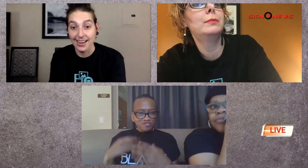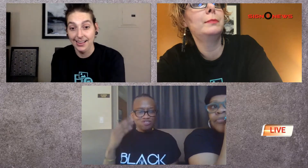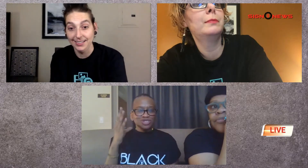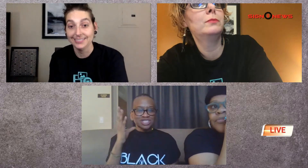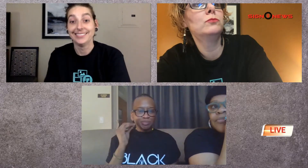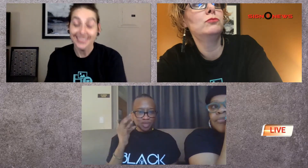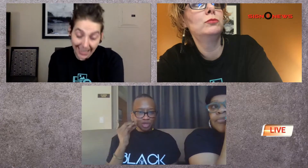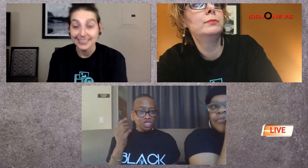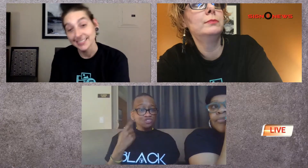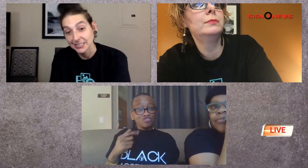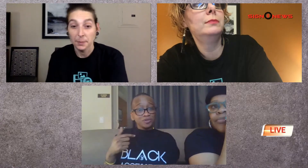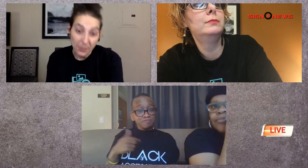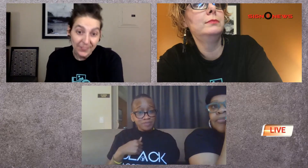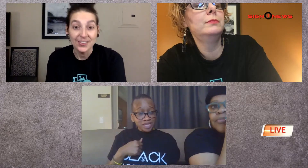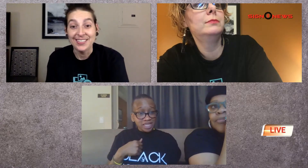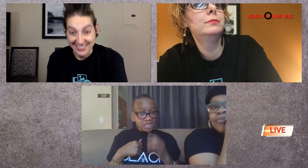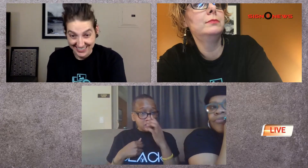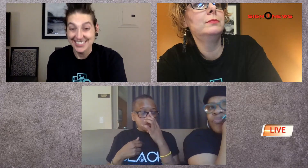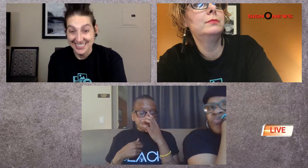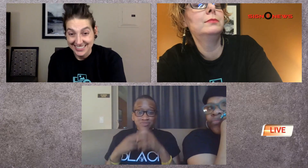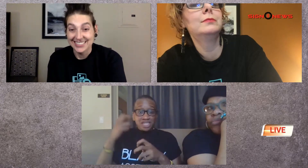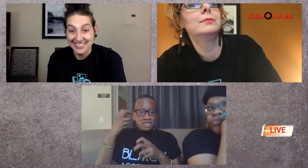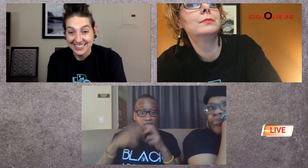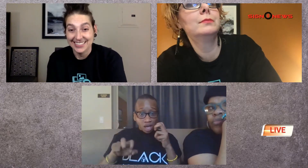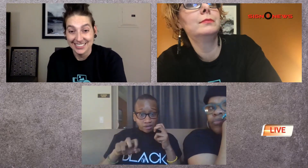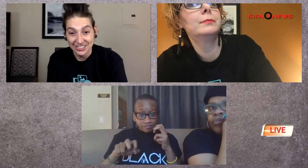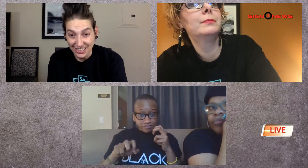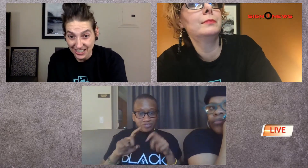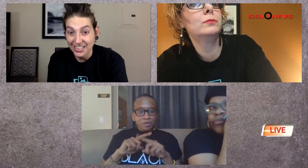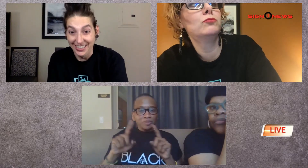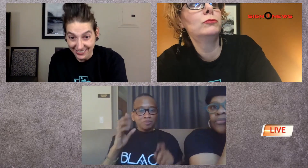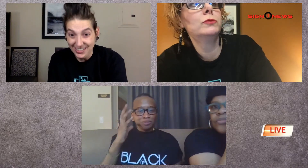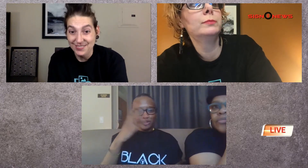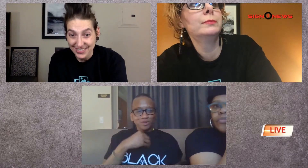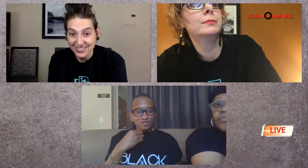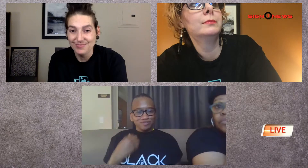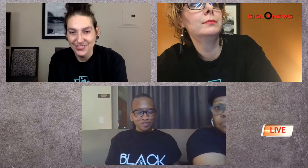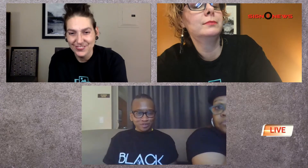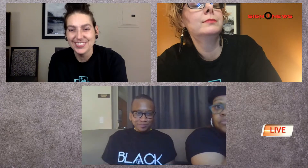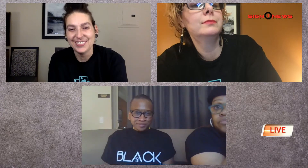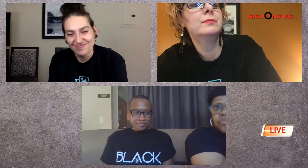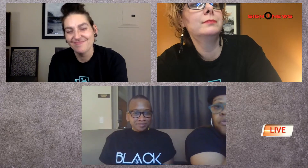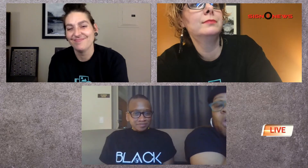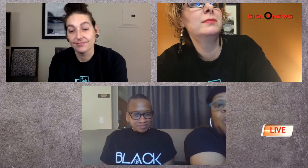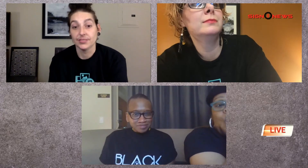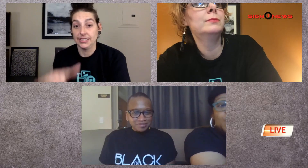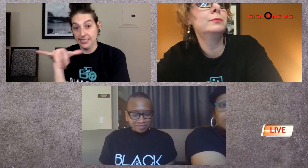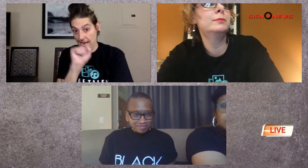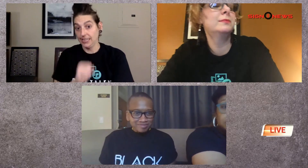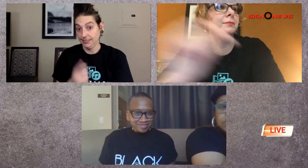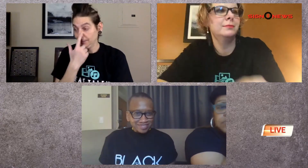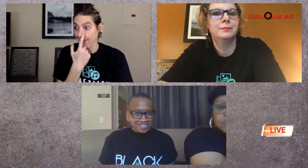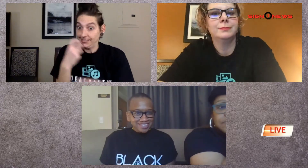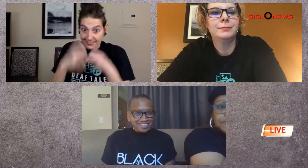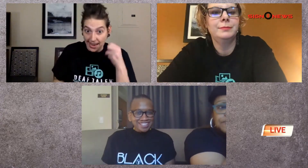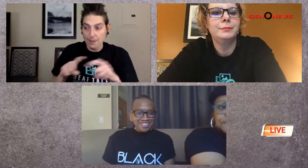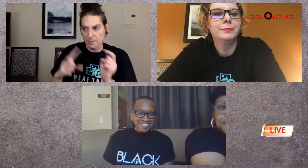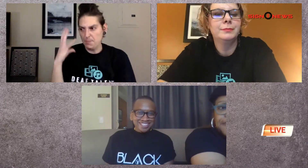was beautiful. It's just simply beautiful experience. For me, it was tough, but beautiful.